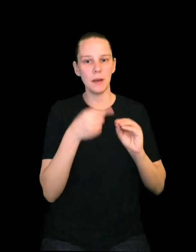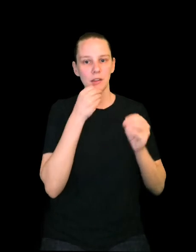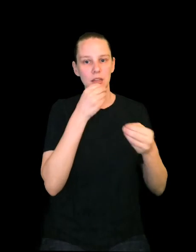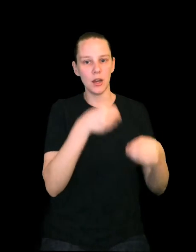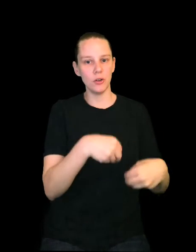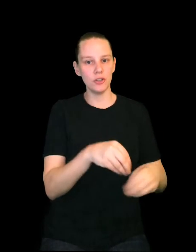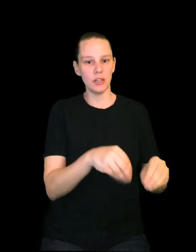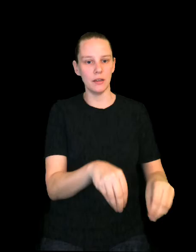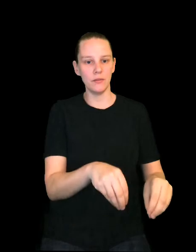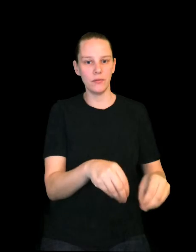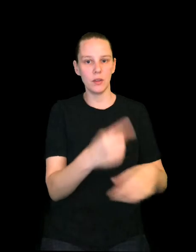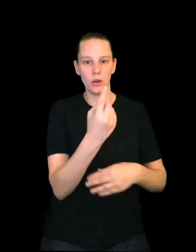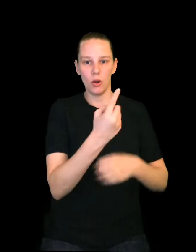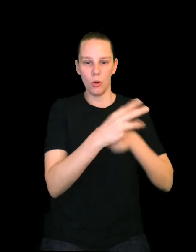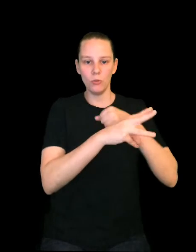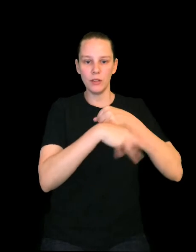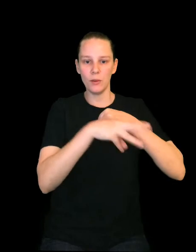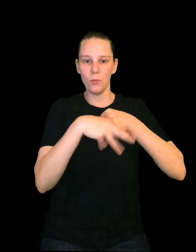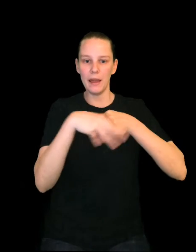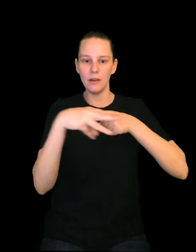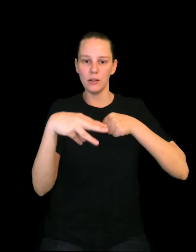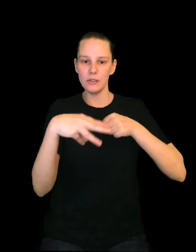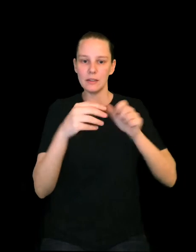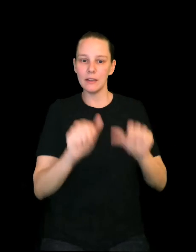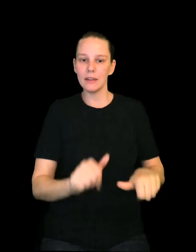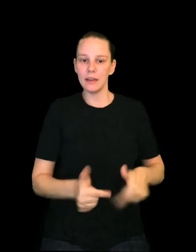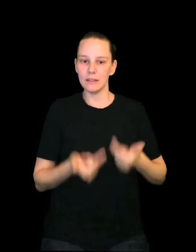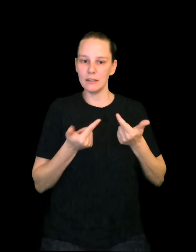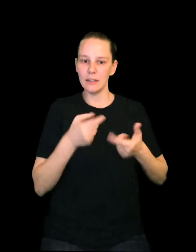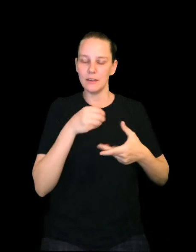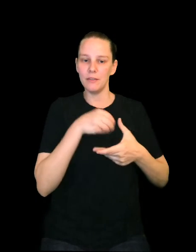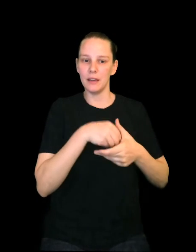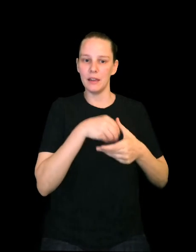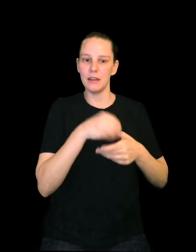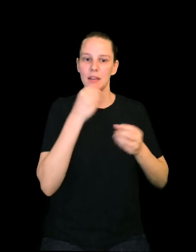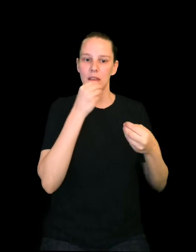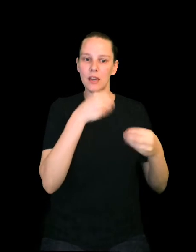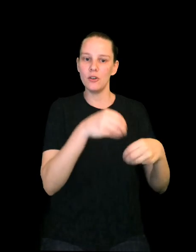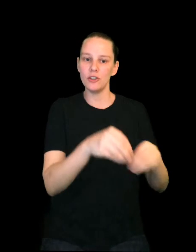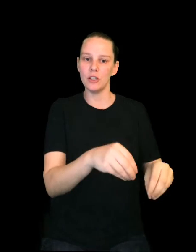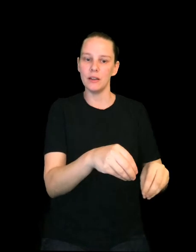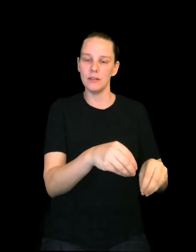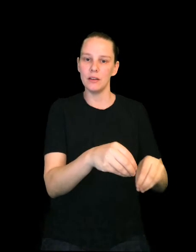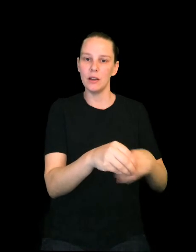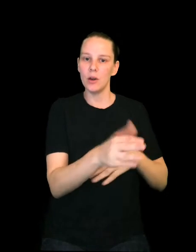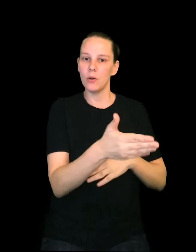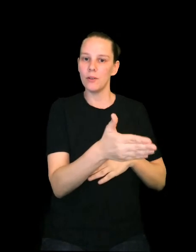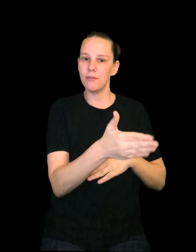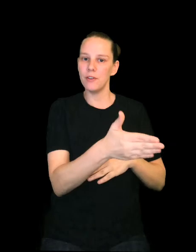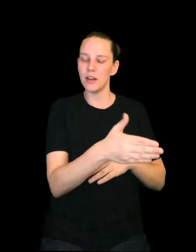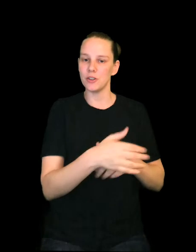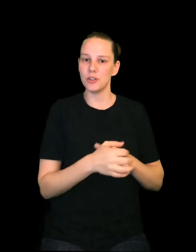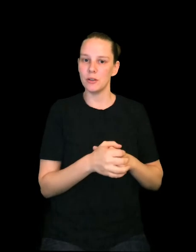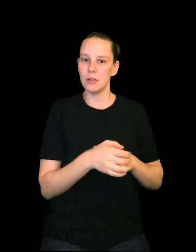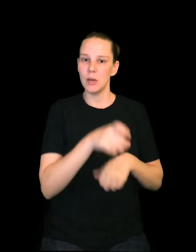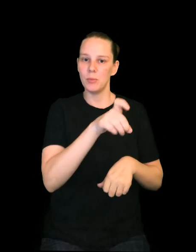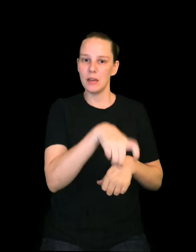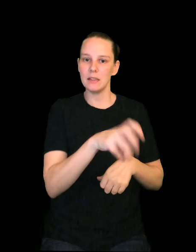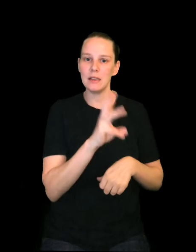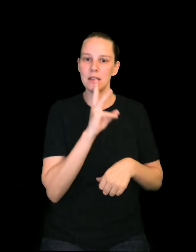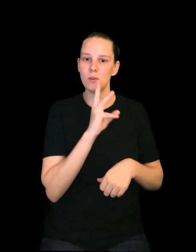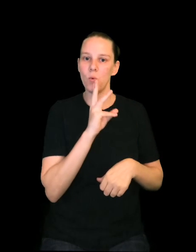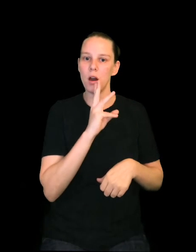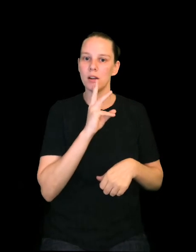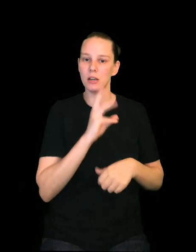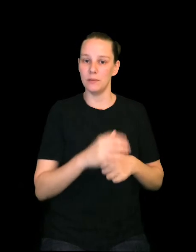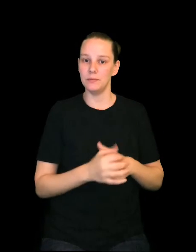Thinking about the ocean, only whales can live in the ocean, or fish, because